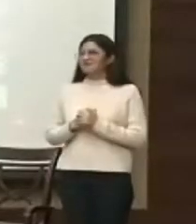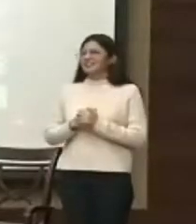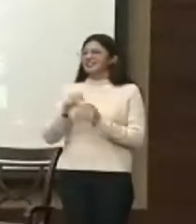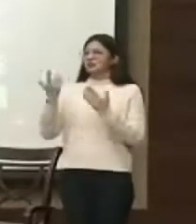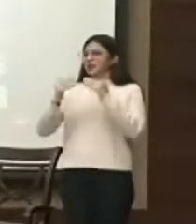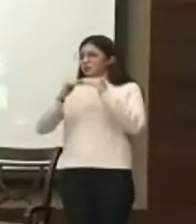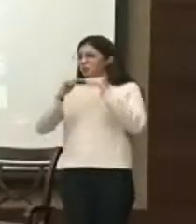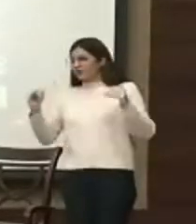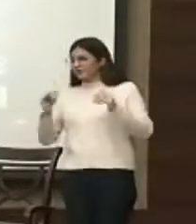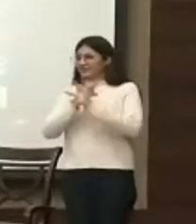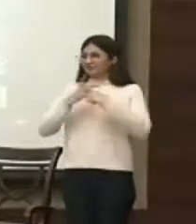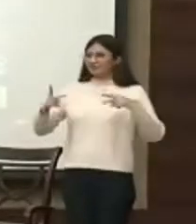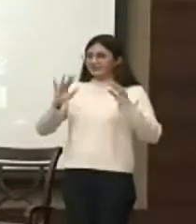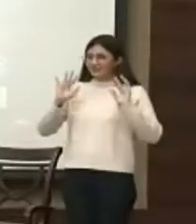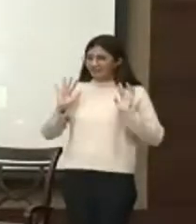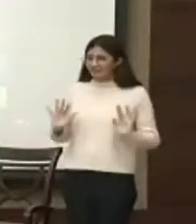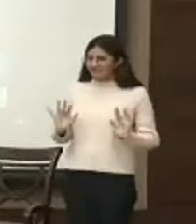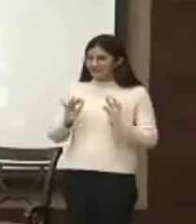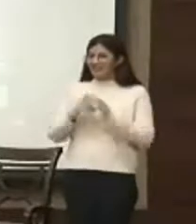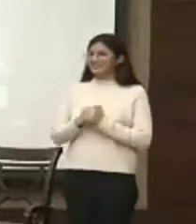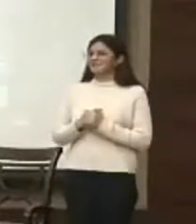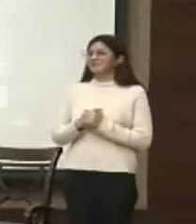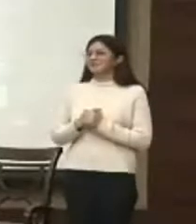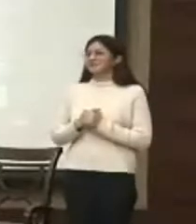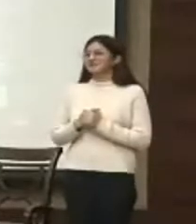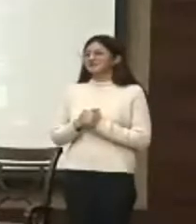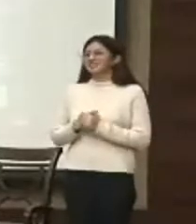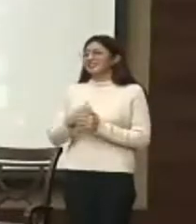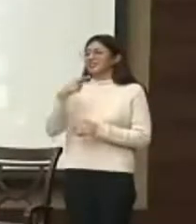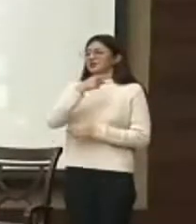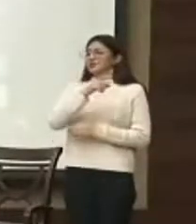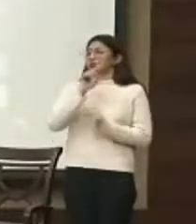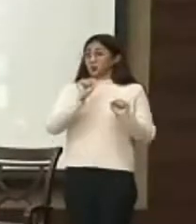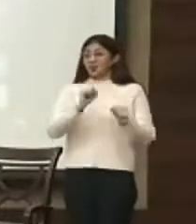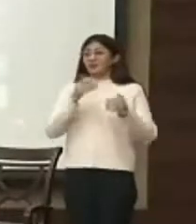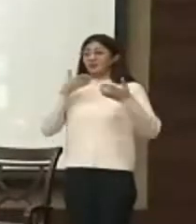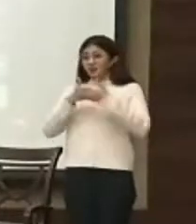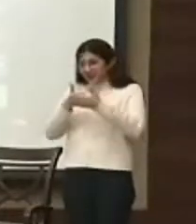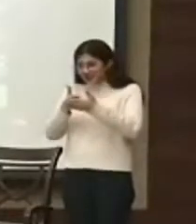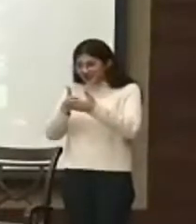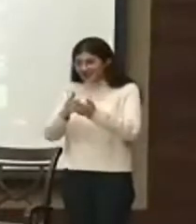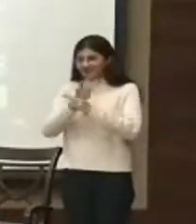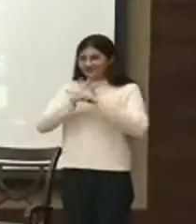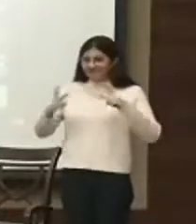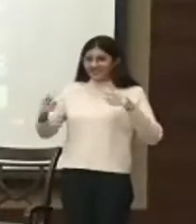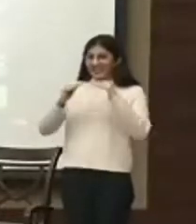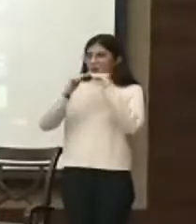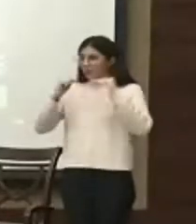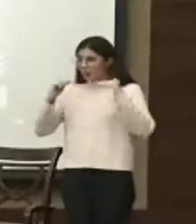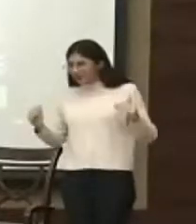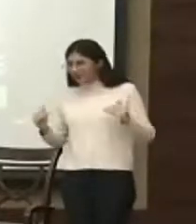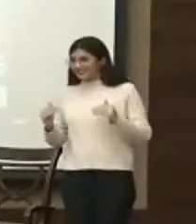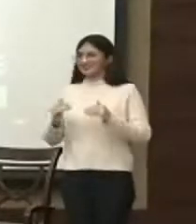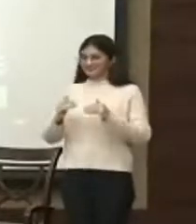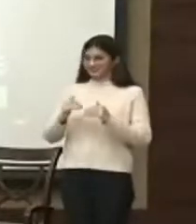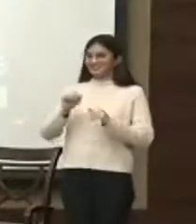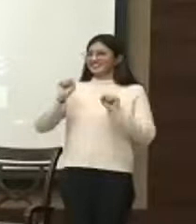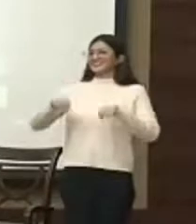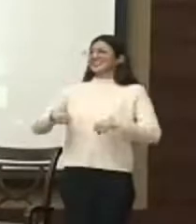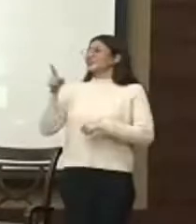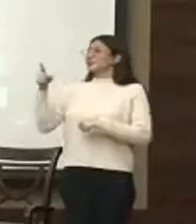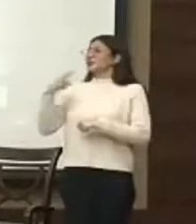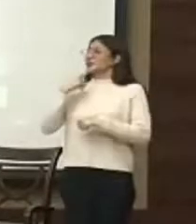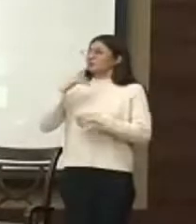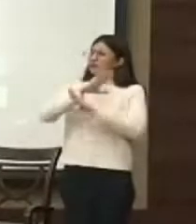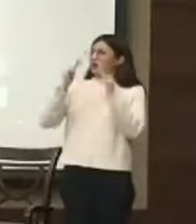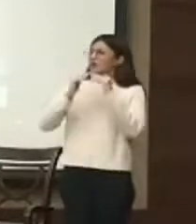equity. And in terms of challenges of equality and equity, I think we